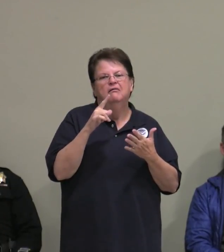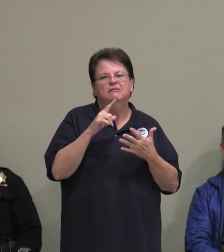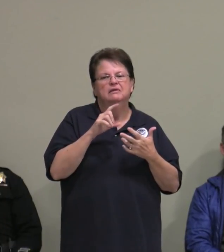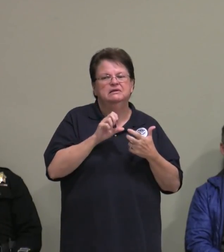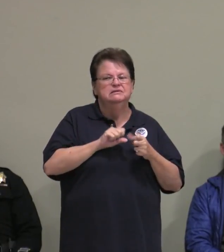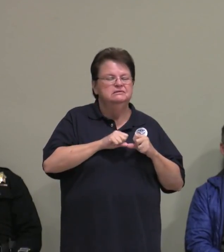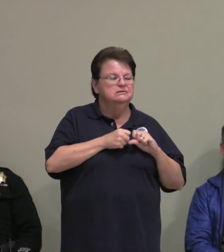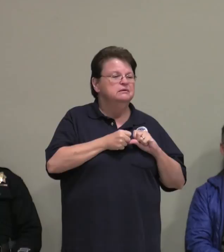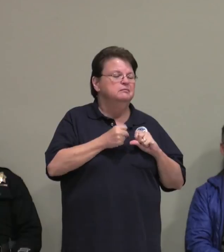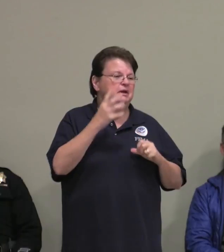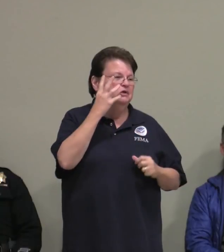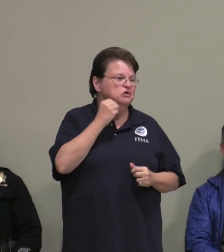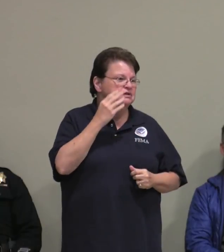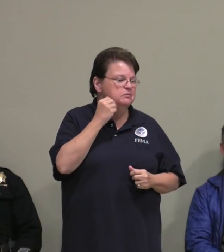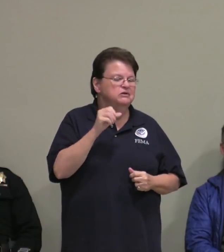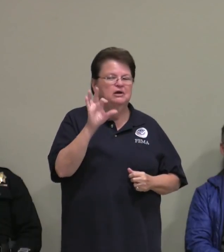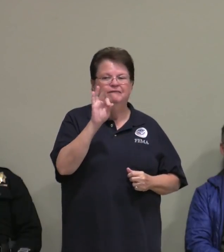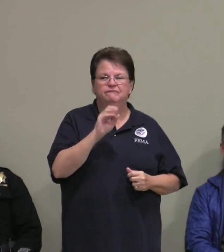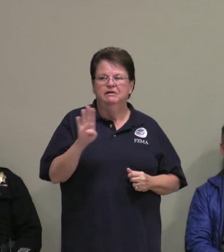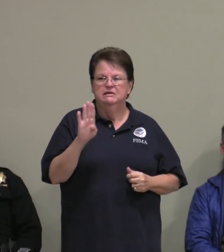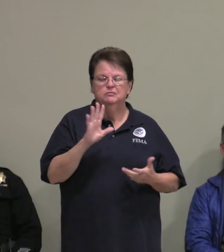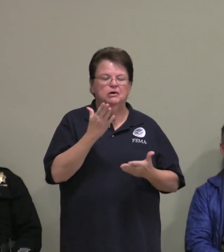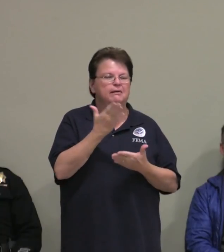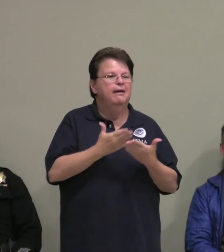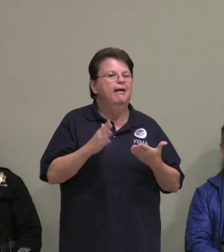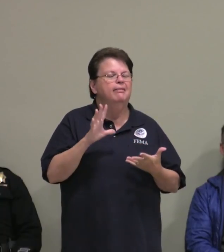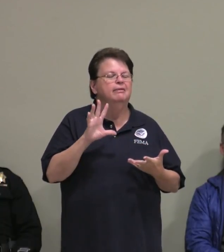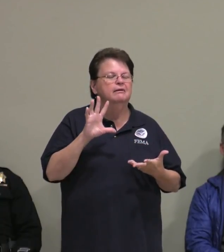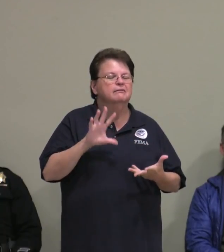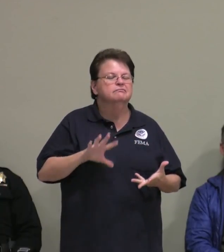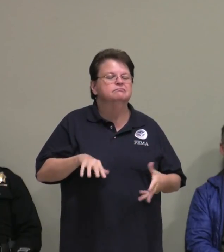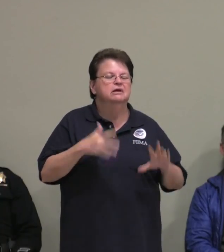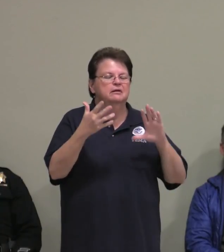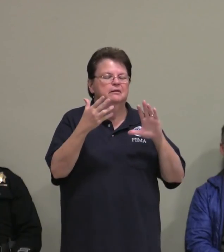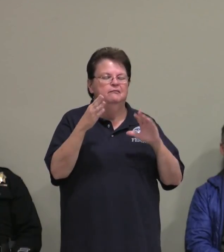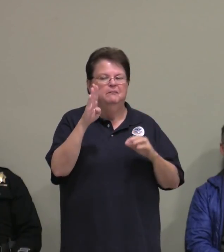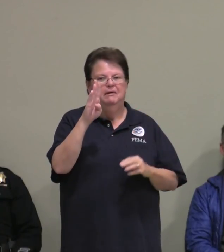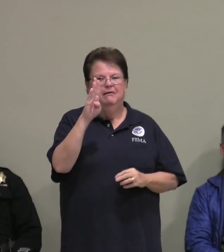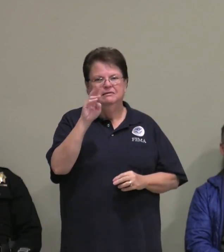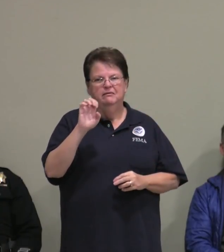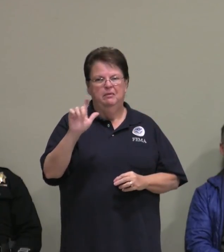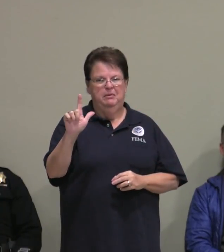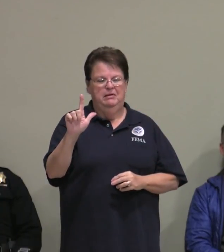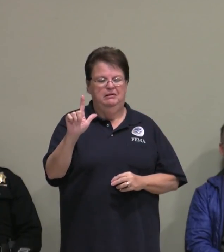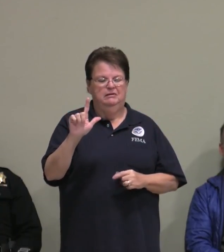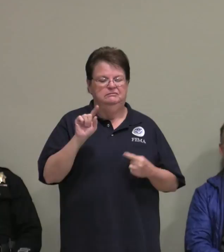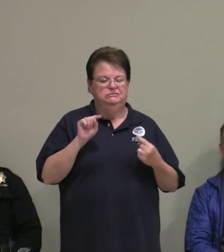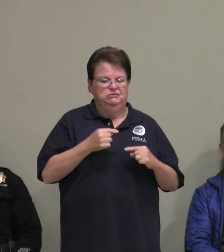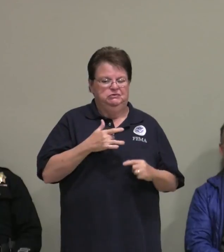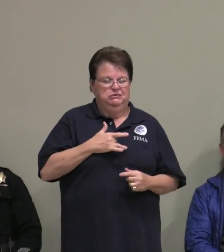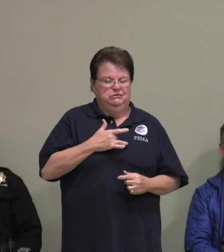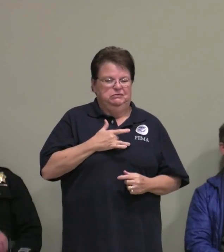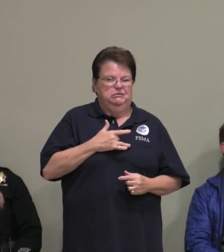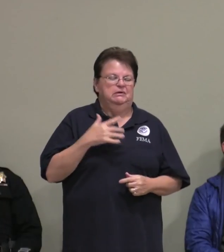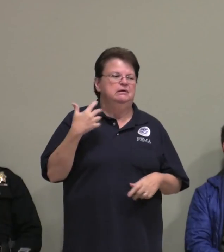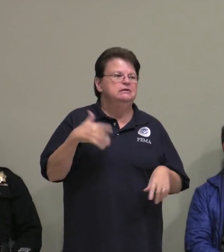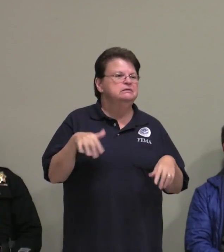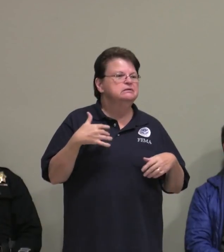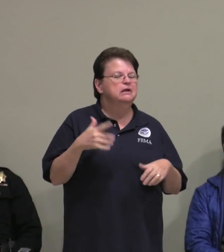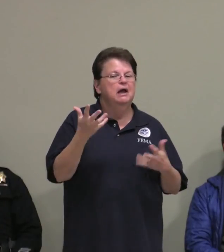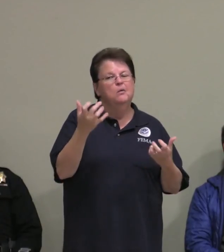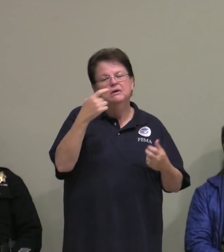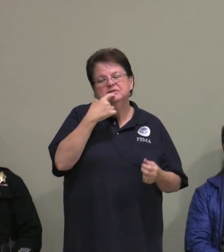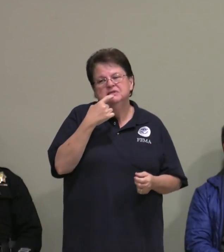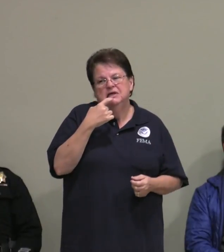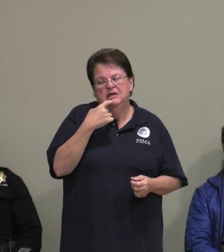on Facebook and some of the confusion because of the bill, it hurts because I feel like I know you. And I just want